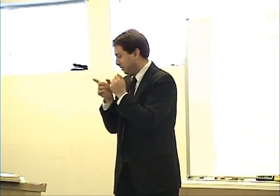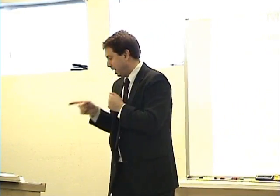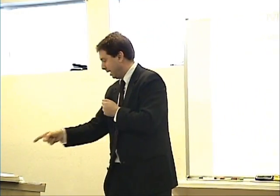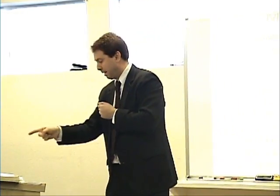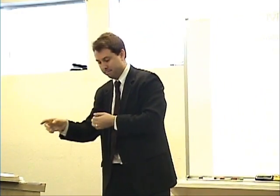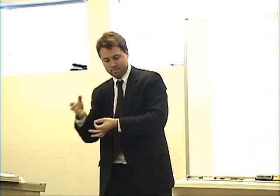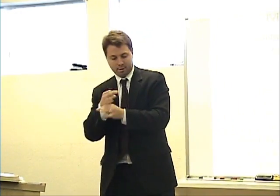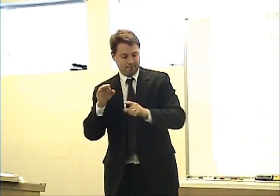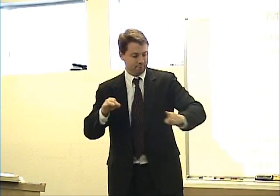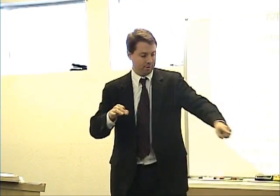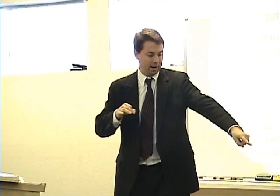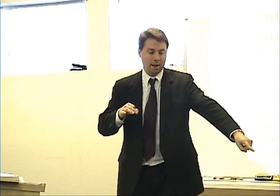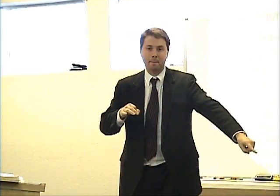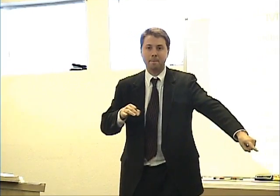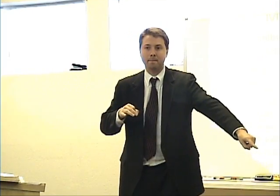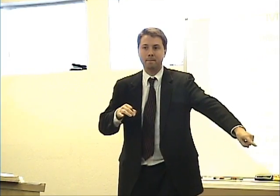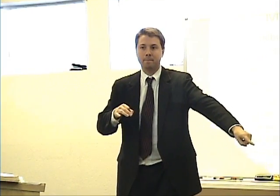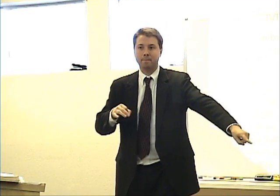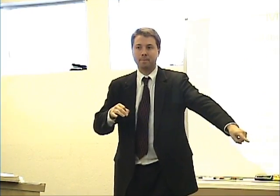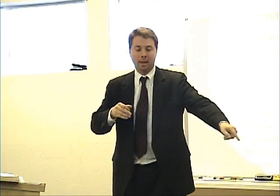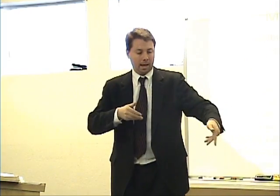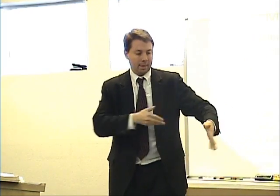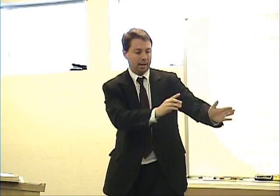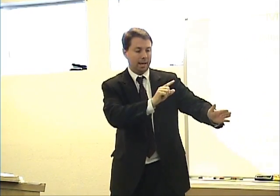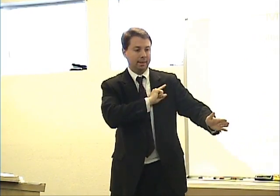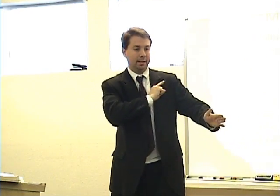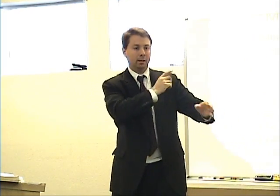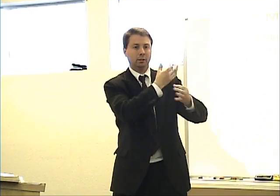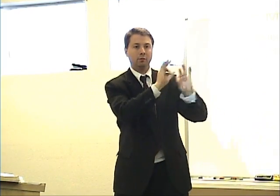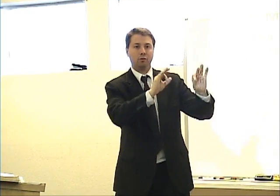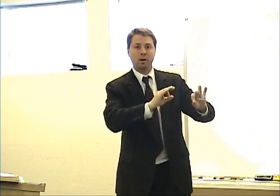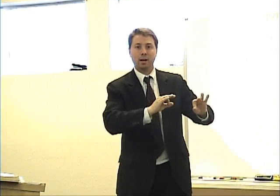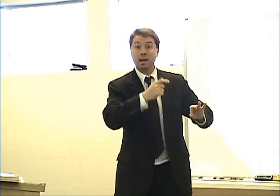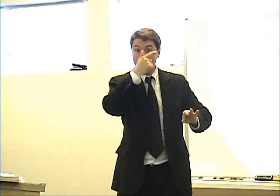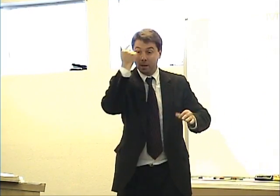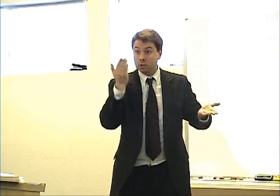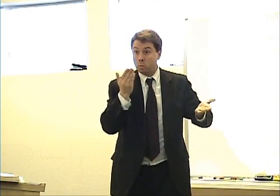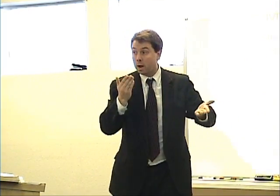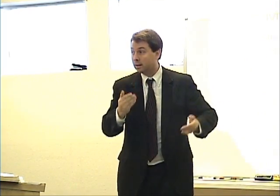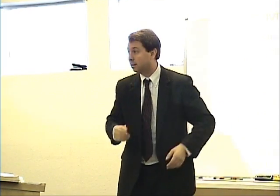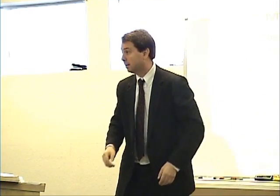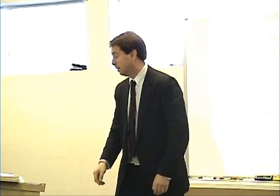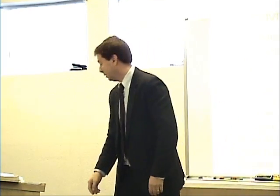crucify him. Free him. And they let the guilty free. Because what?